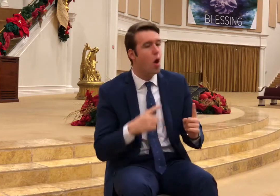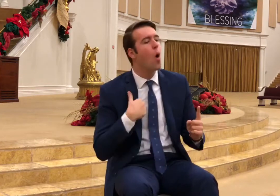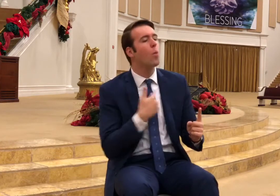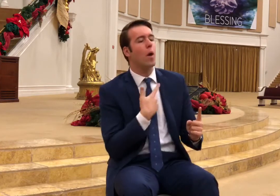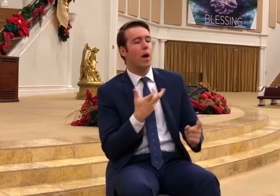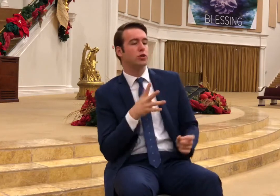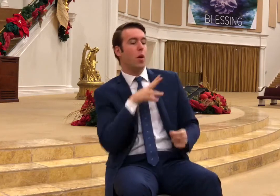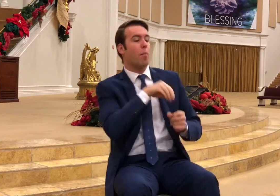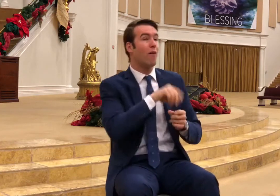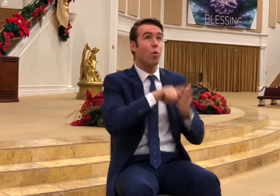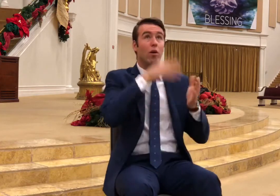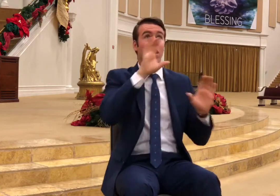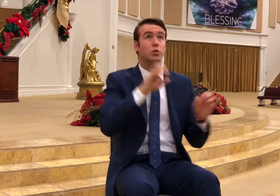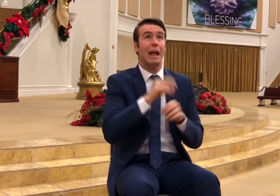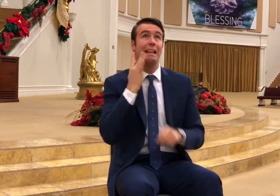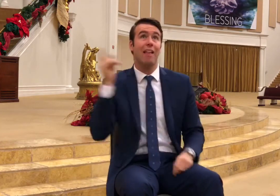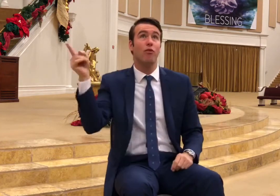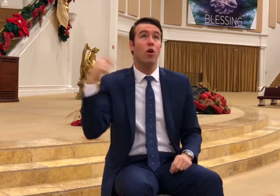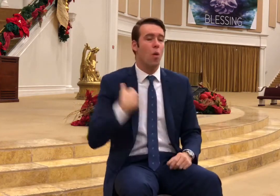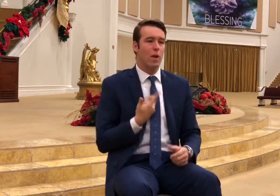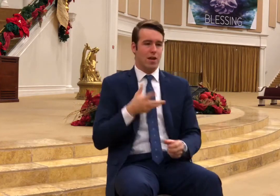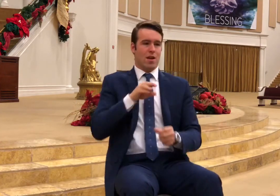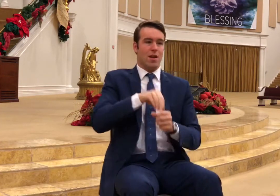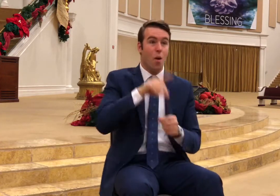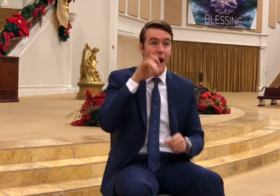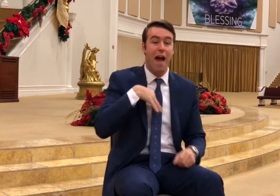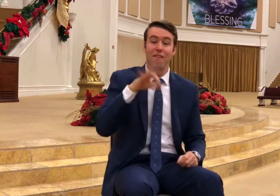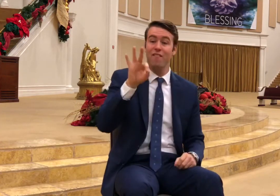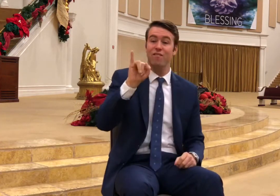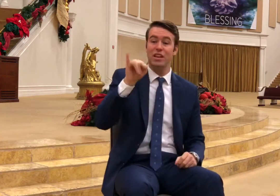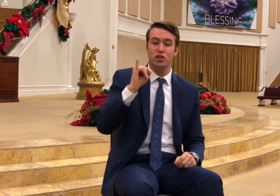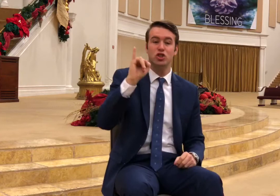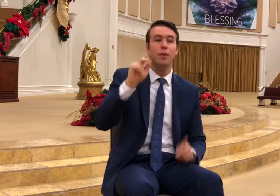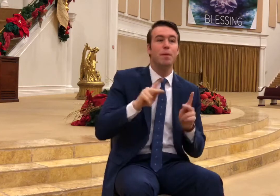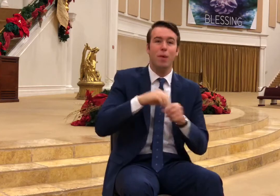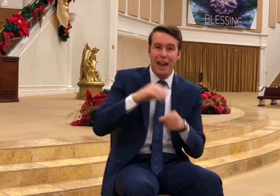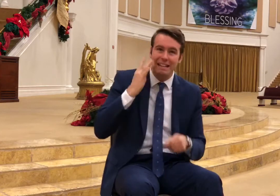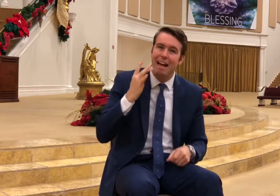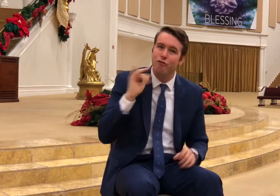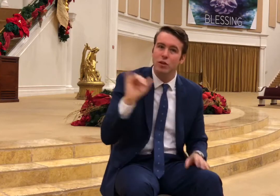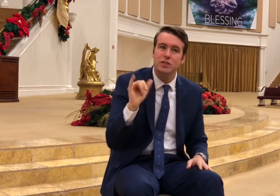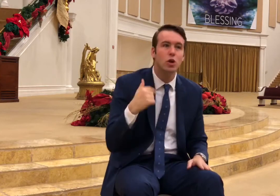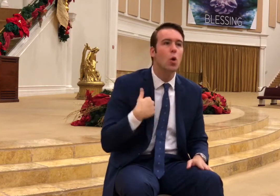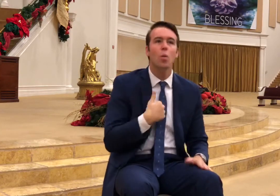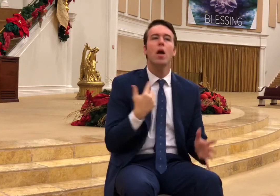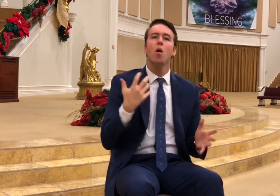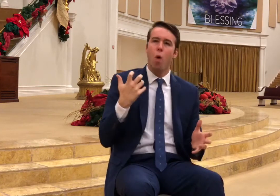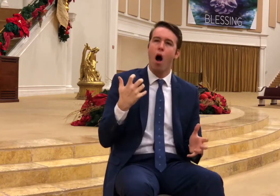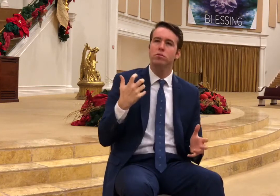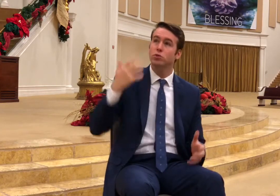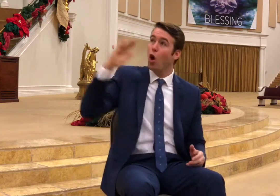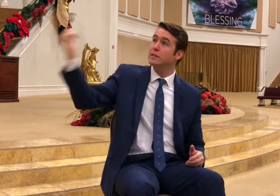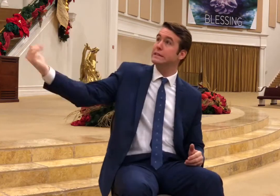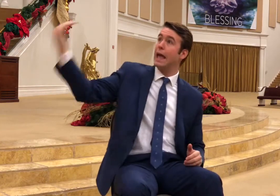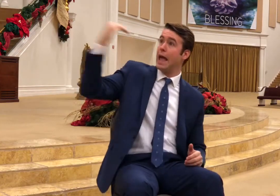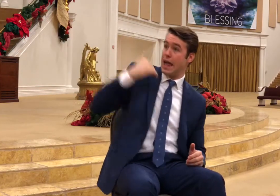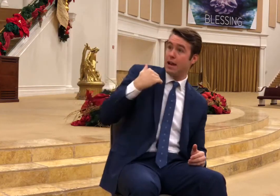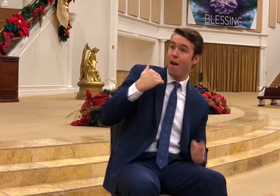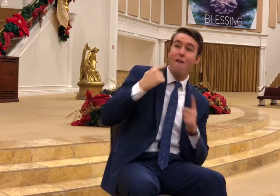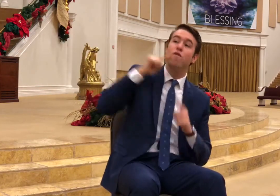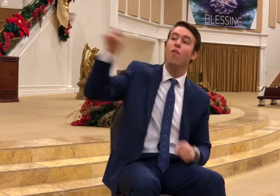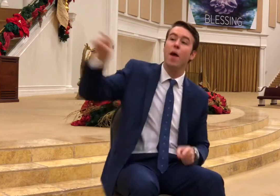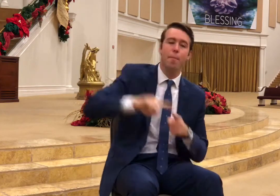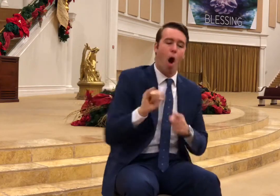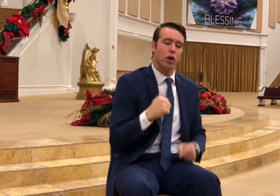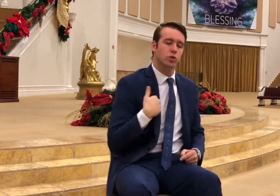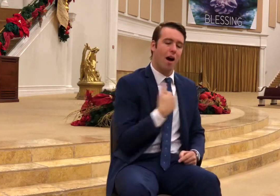part of what God is doing in California, because there's Fijian people in California, and we feel like God sent you not only for them, but sent